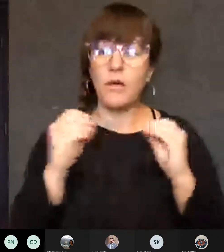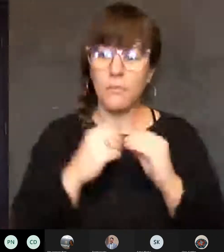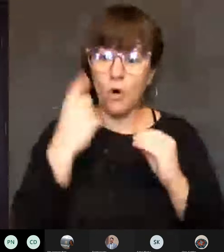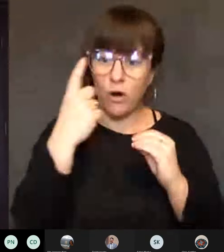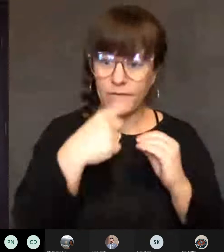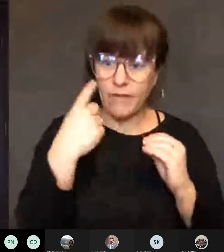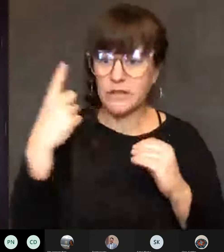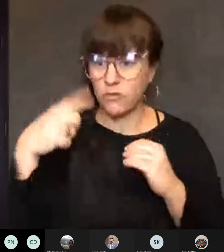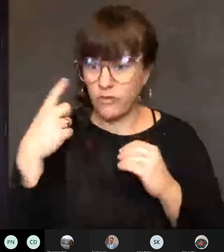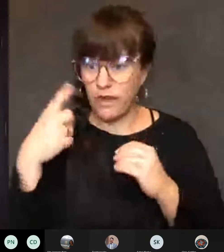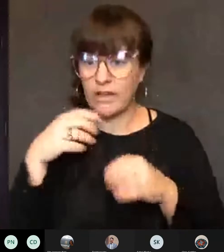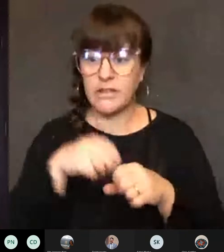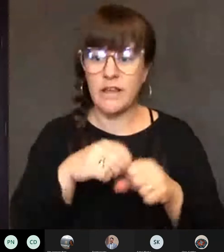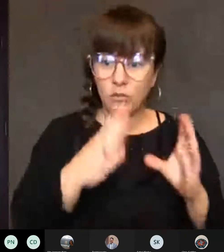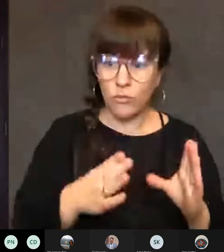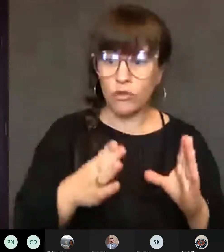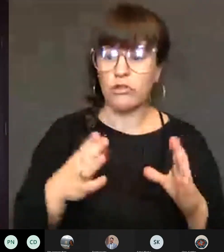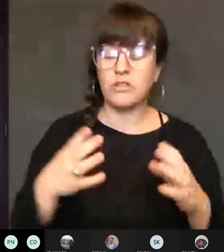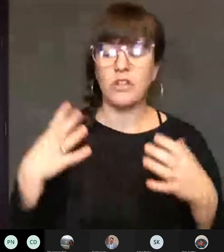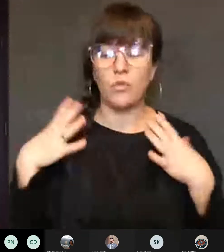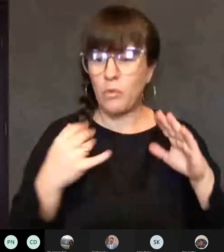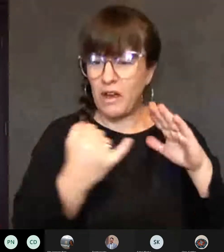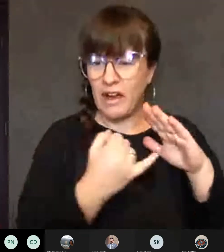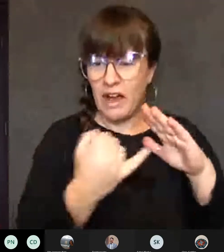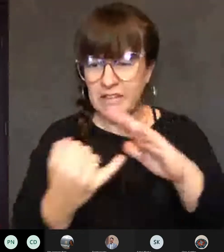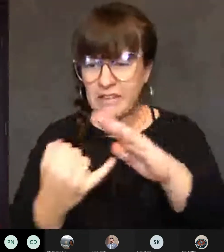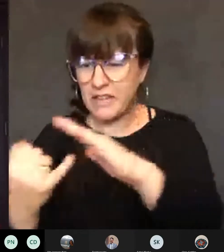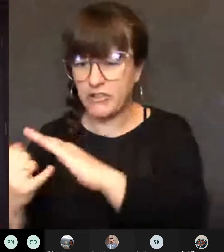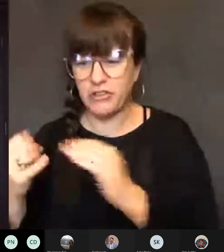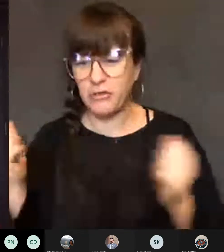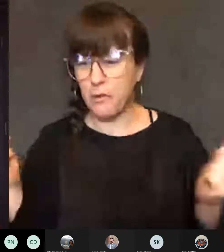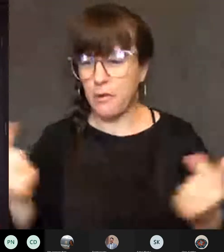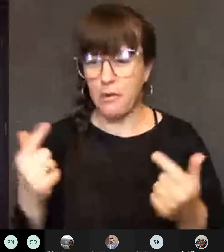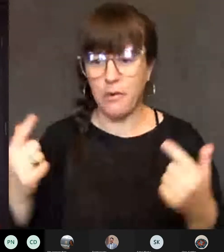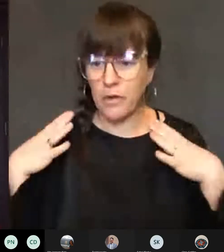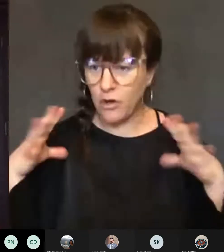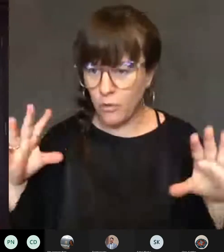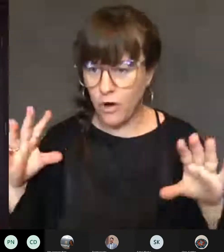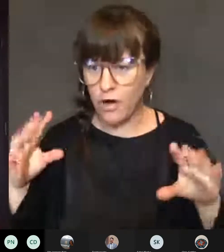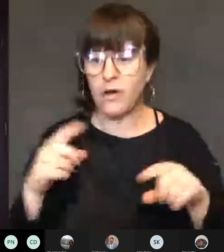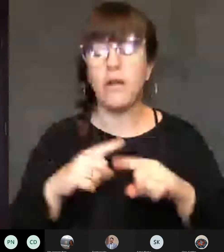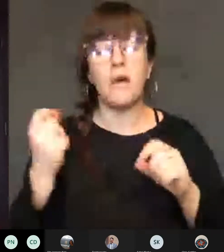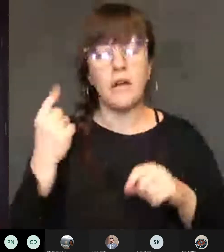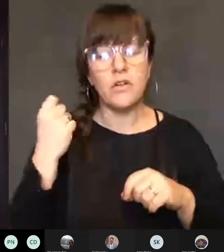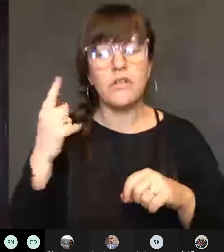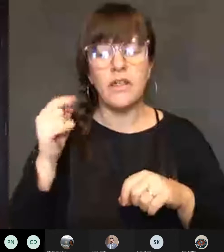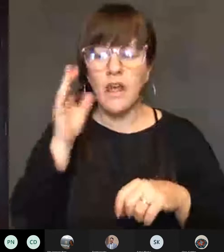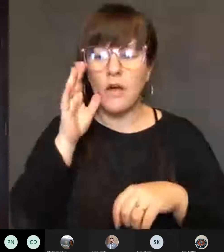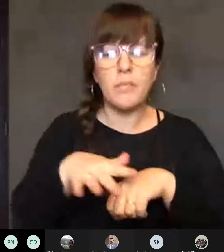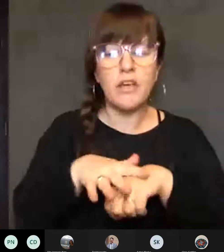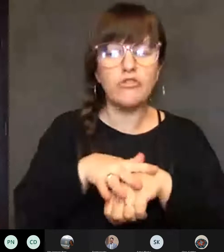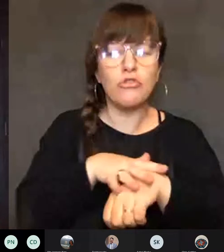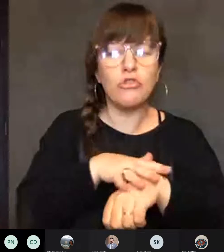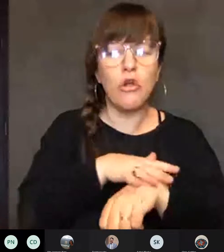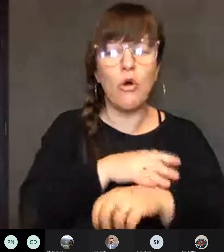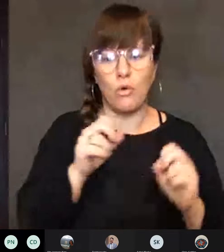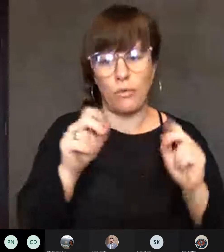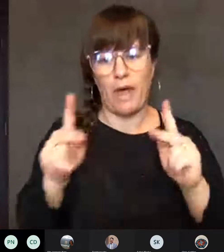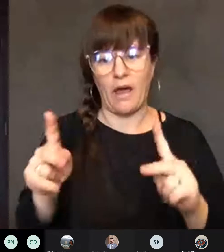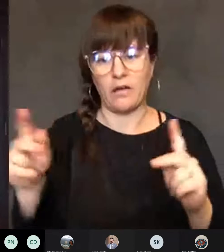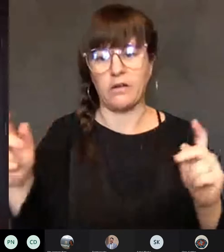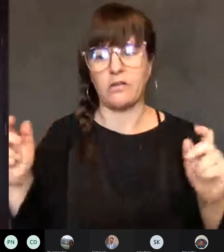things, not keep everybody so isolated, but that's going to be a gradual return. And I think like what Uta's